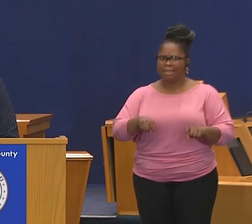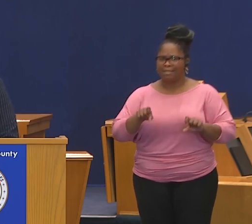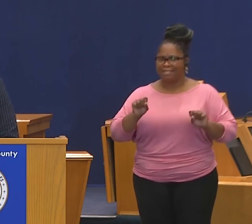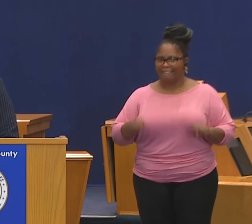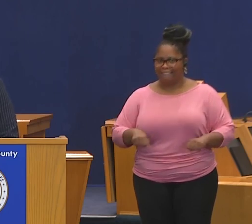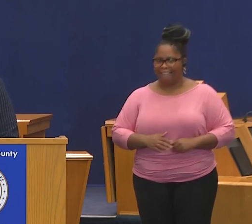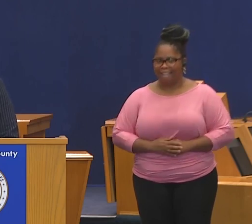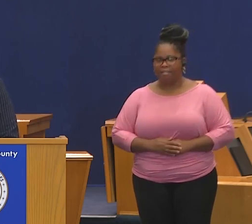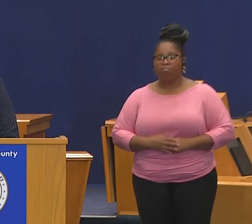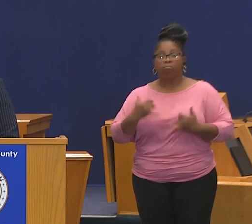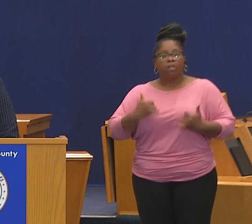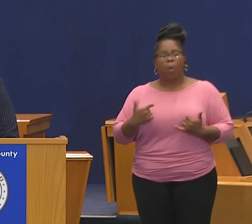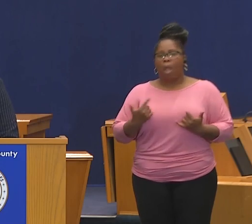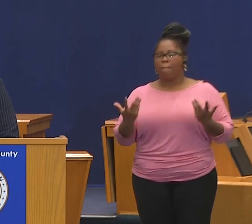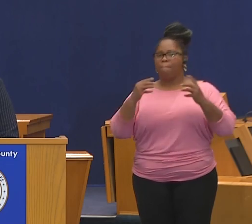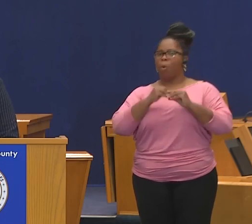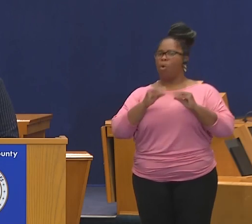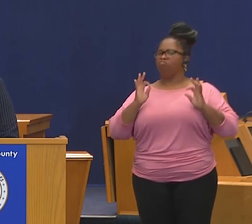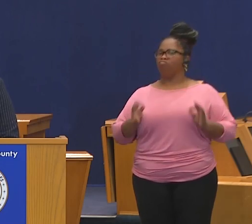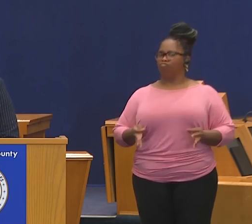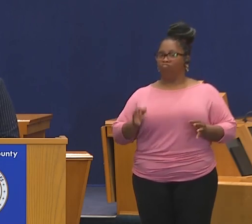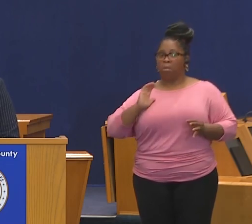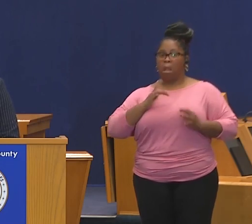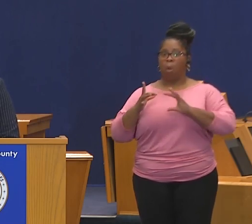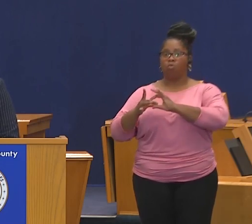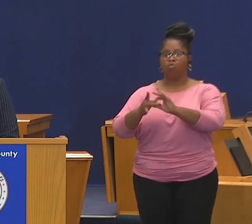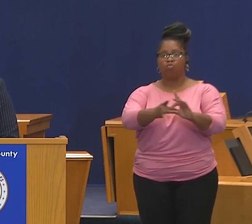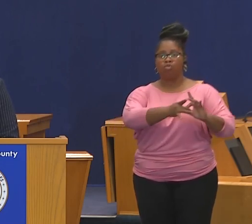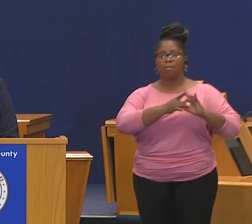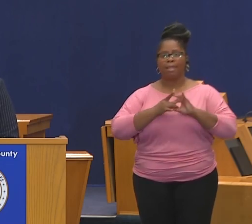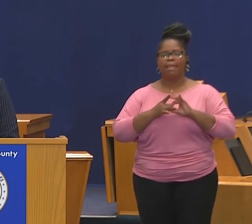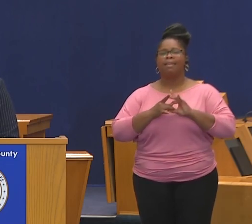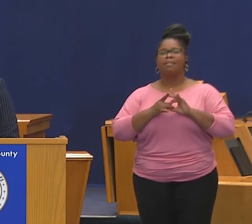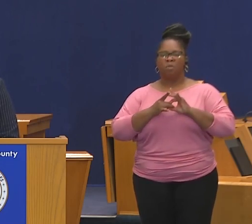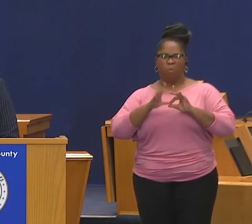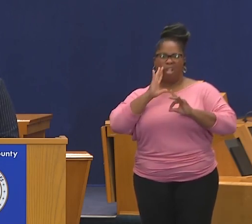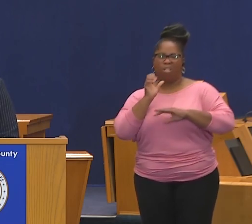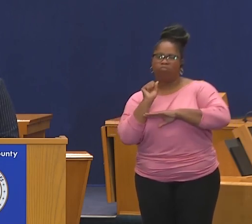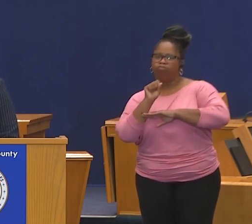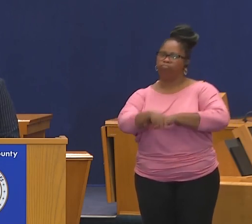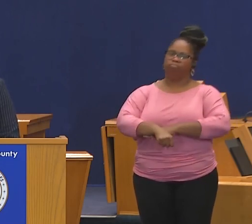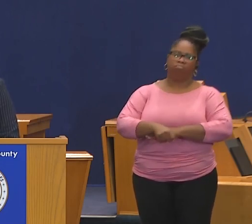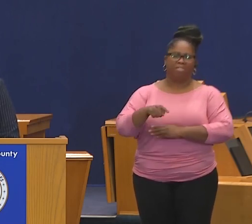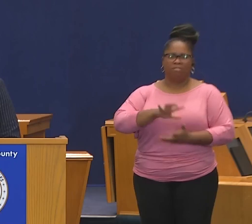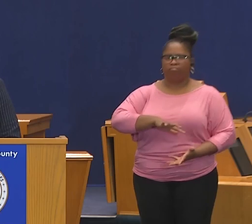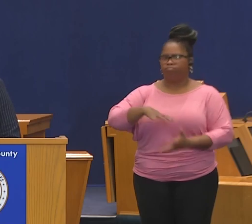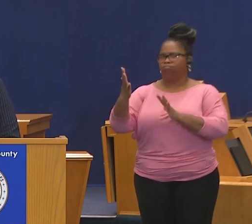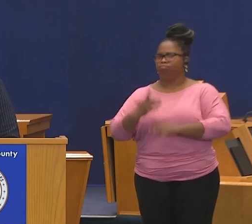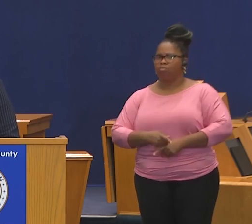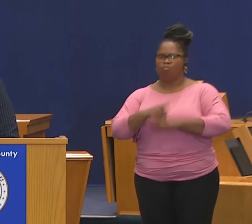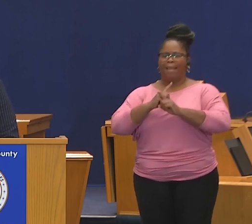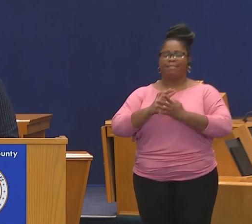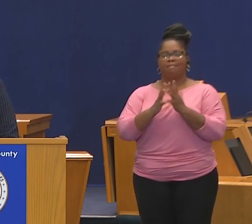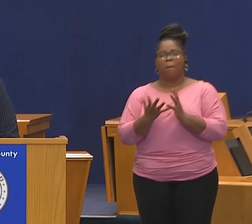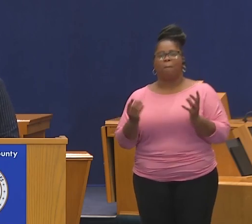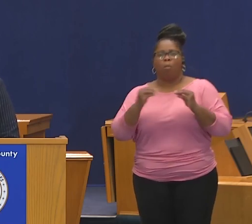ever that our unity will help us overcome the crisis and enable us to rebuild our communities even